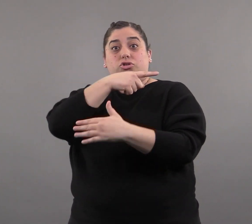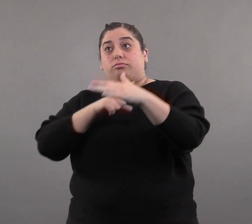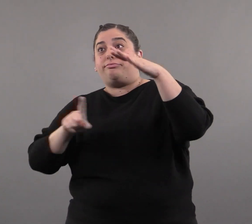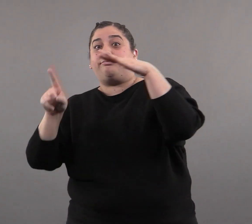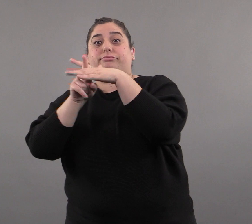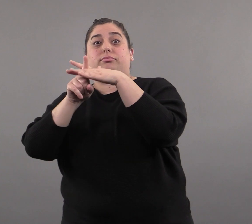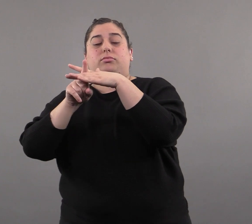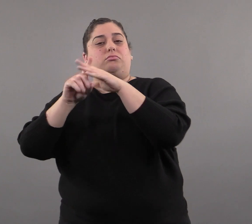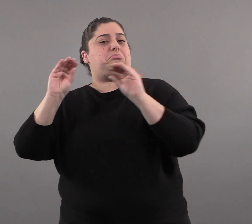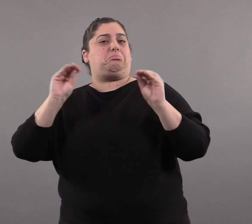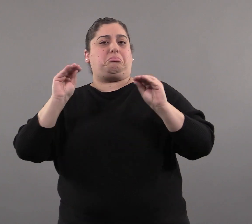Yes, sir.